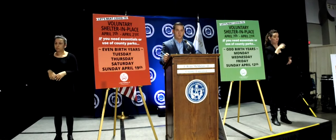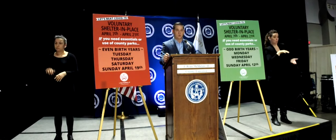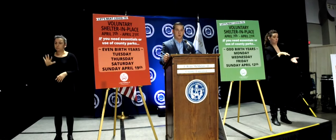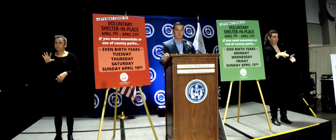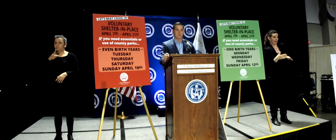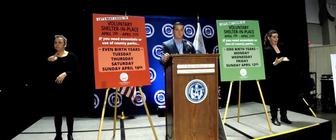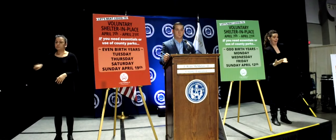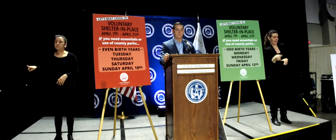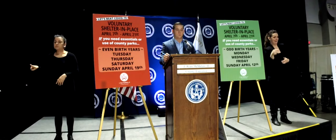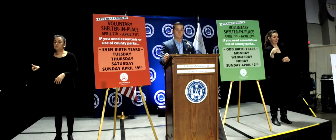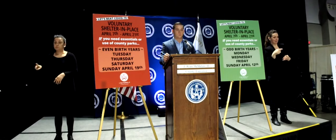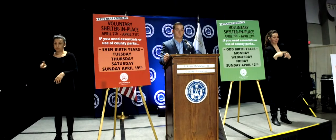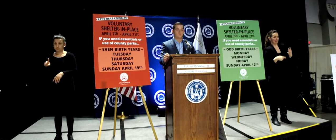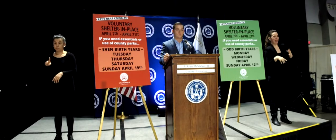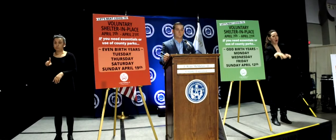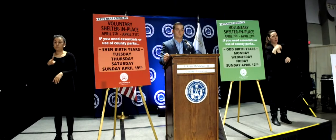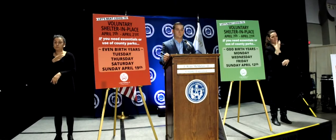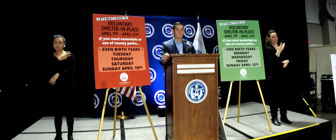Any questions?